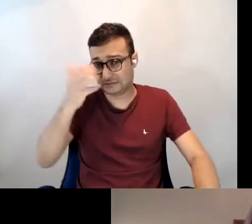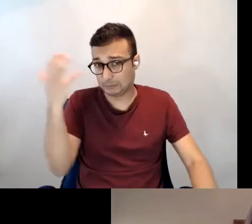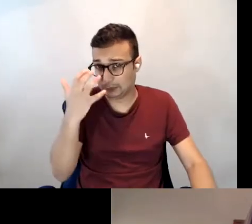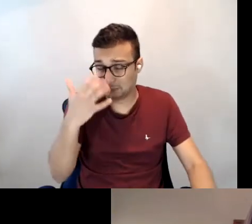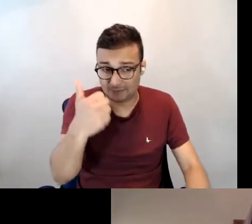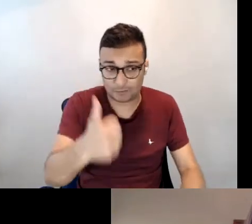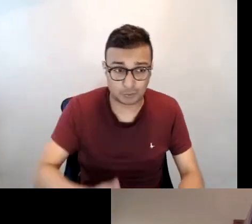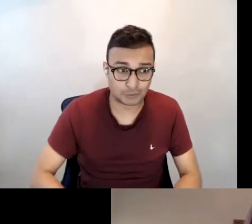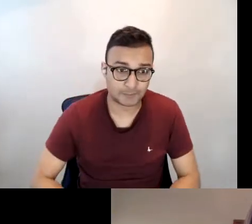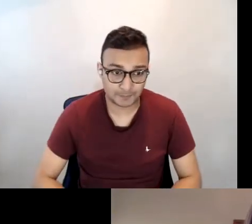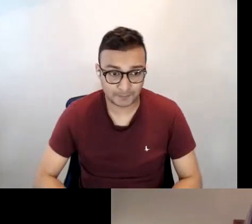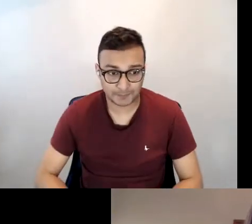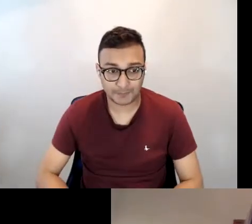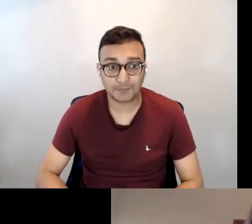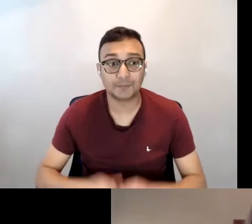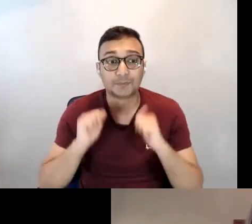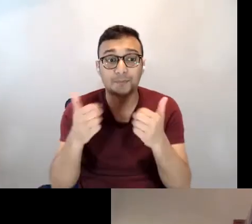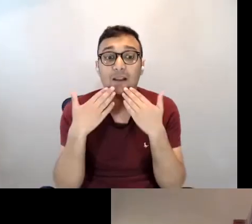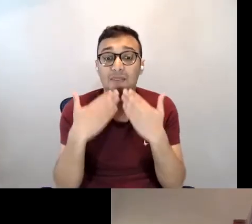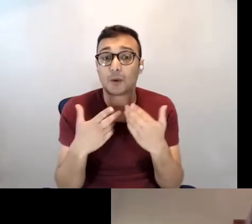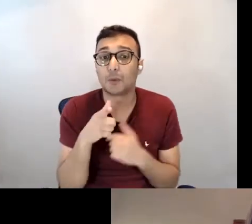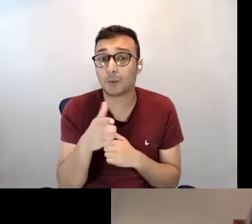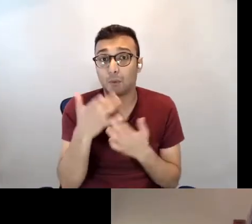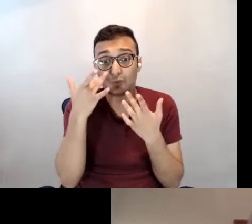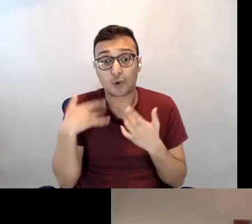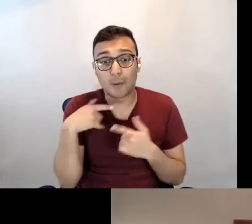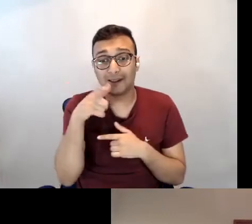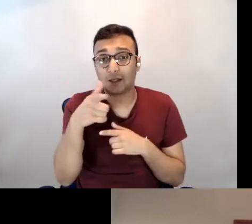Thank you. Can you share the poll results with all of us, Luis, please?